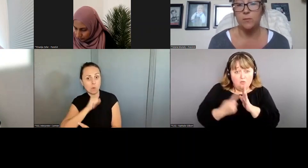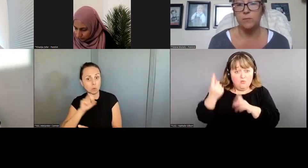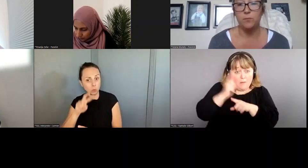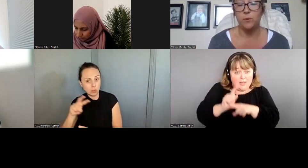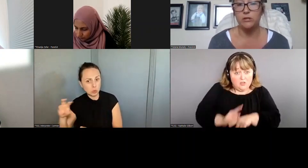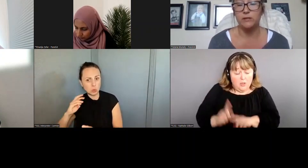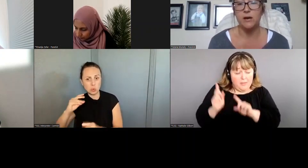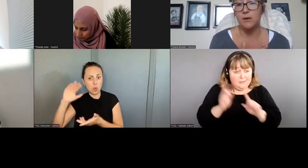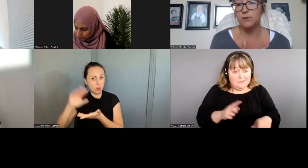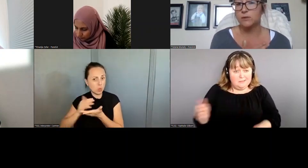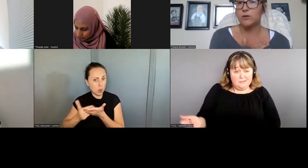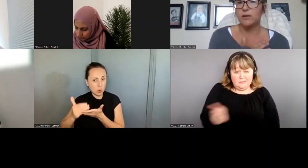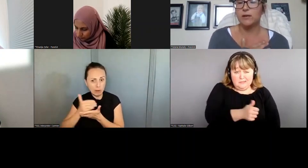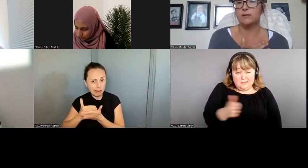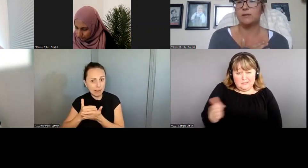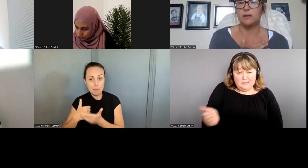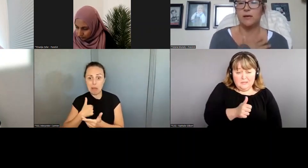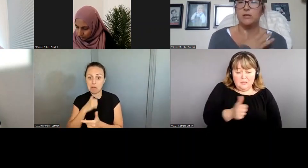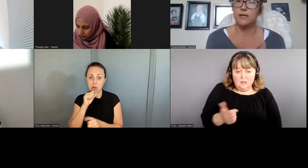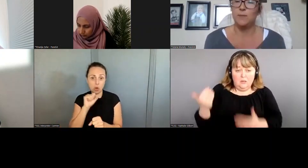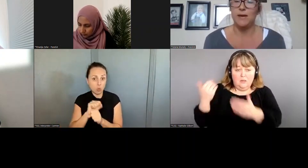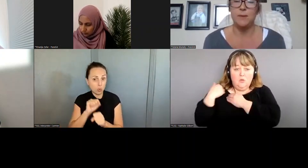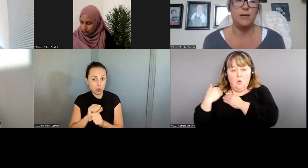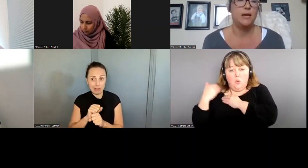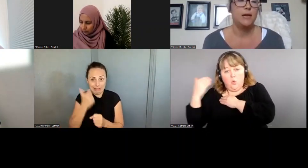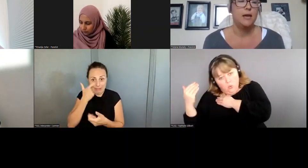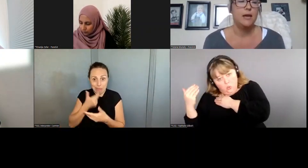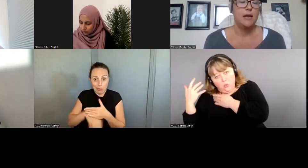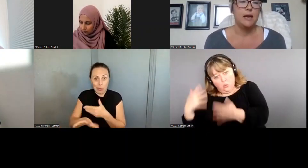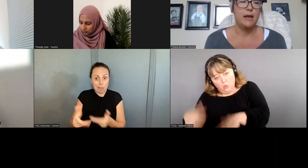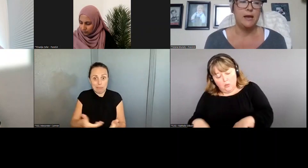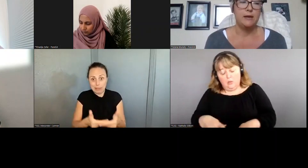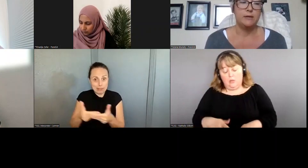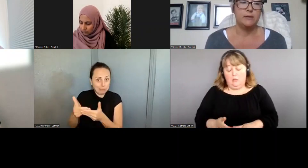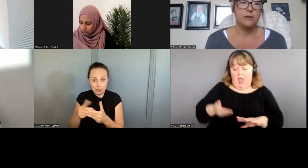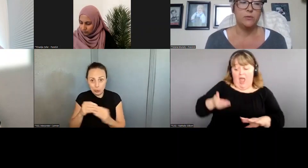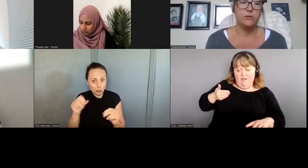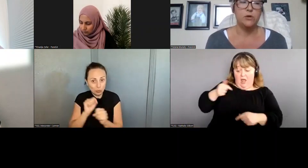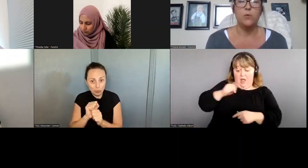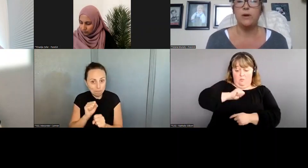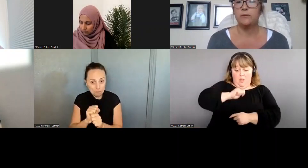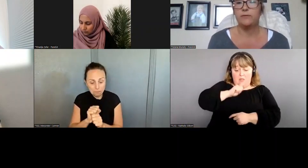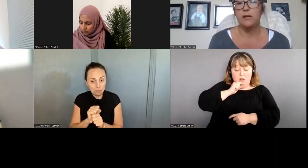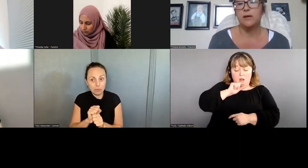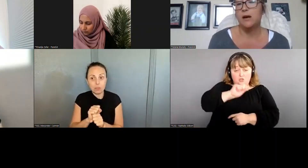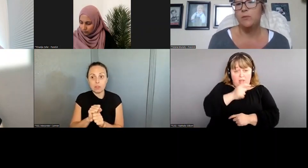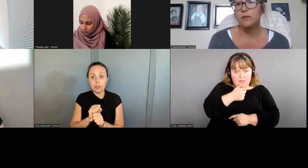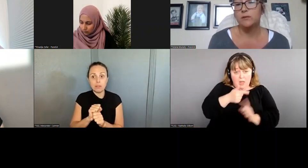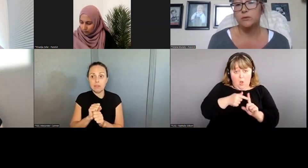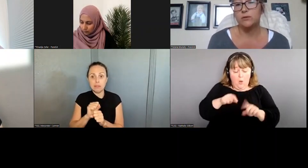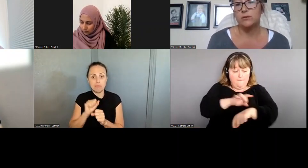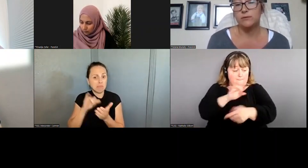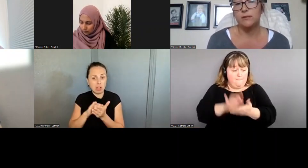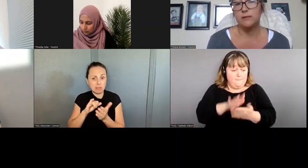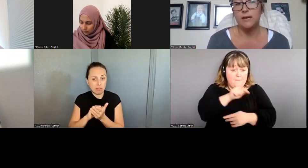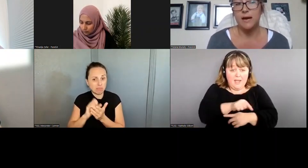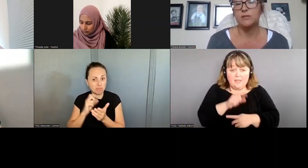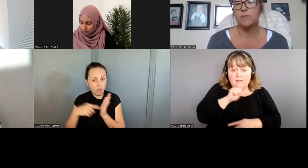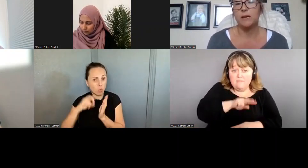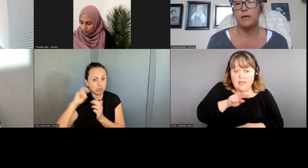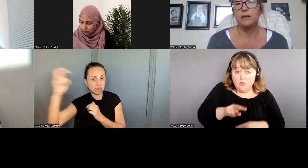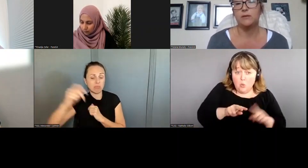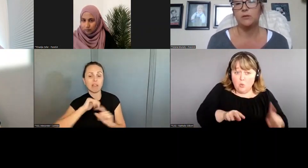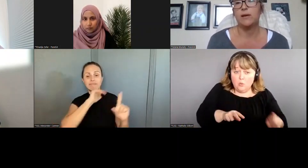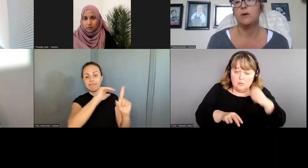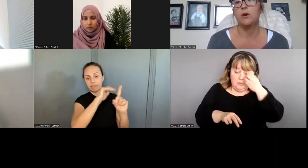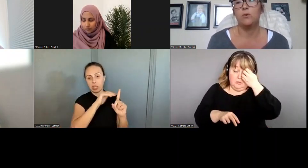low income wages. I wasn't working because I just had a baby. And there was no way to fund. I went to social services and asked